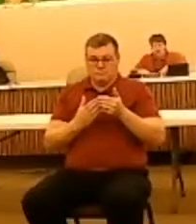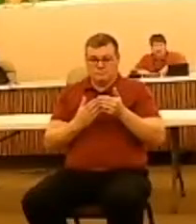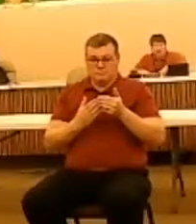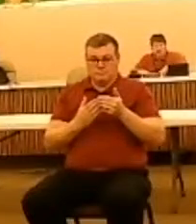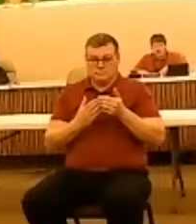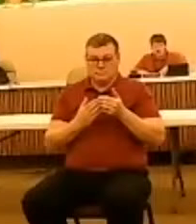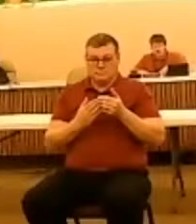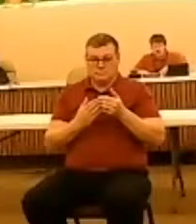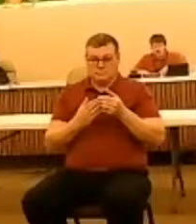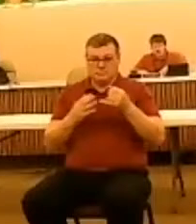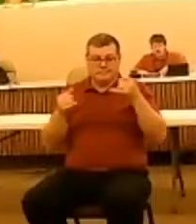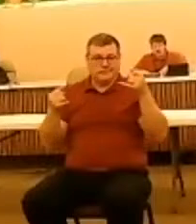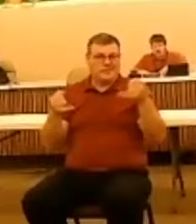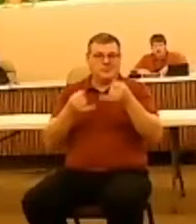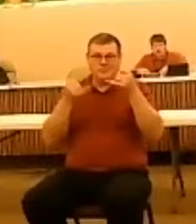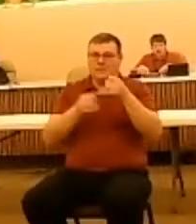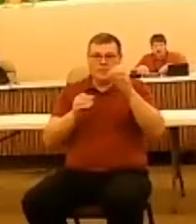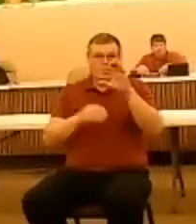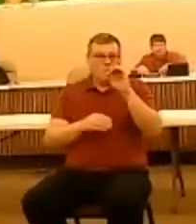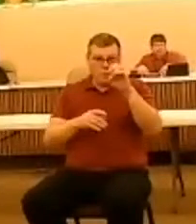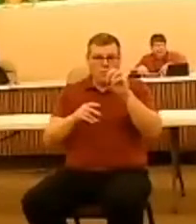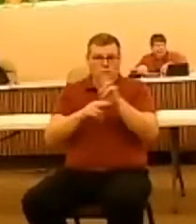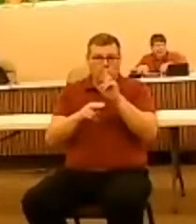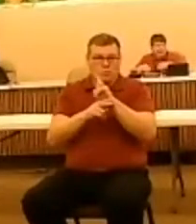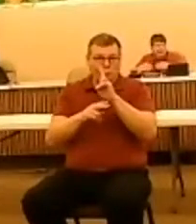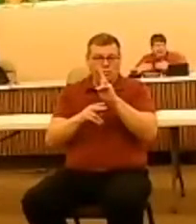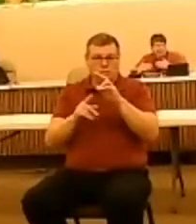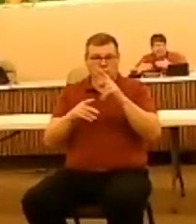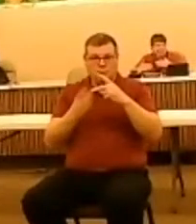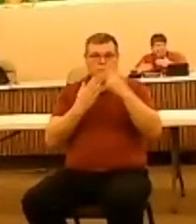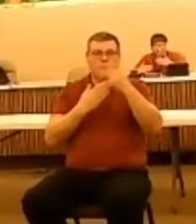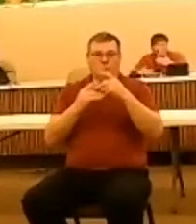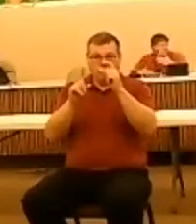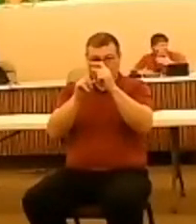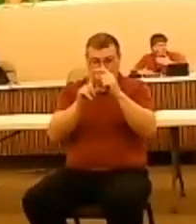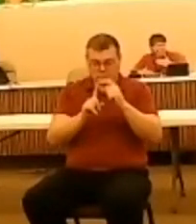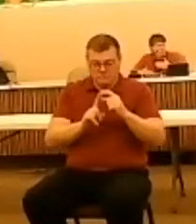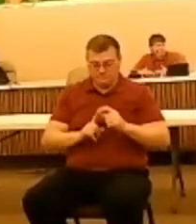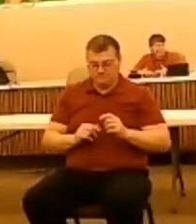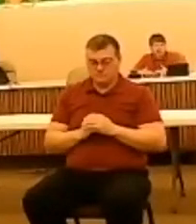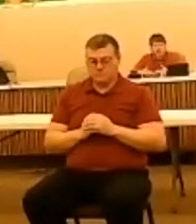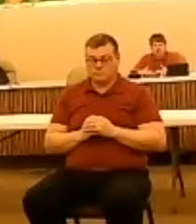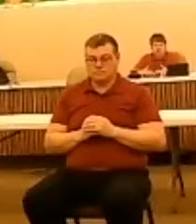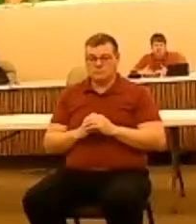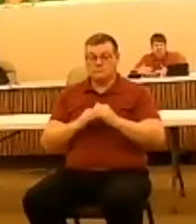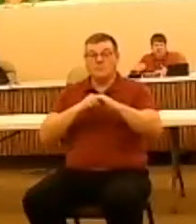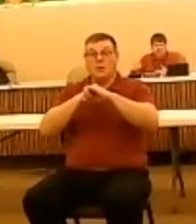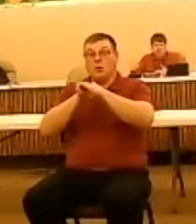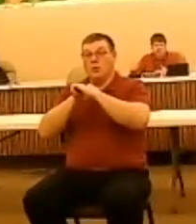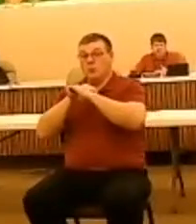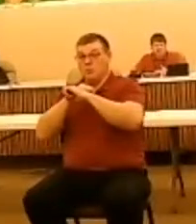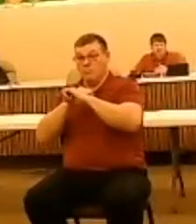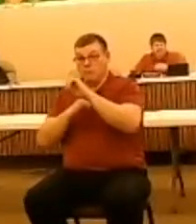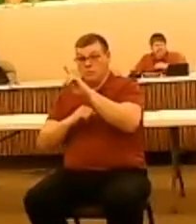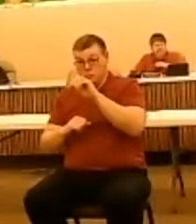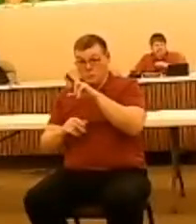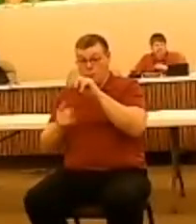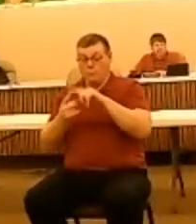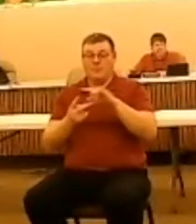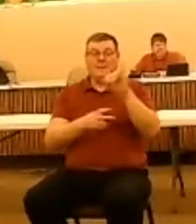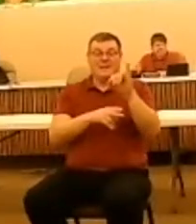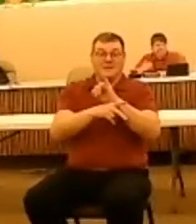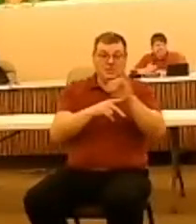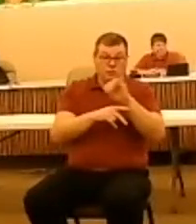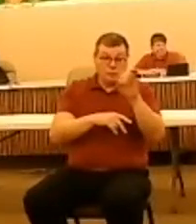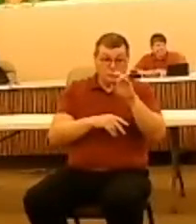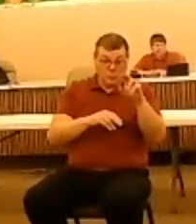almost spaghetti code, to use a programming term, that the commercial zone references the industrial zones and the